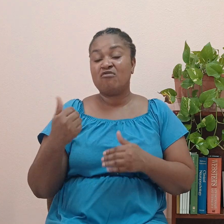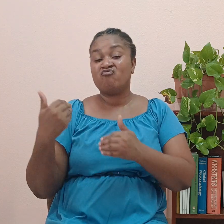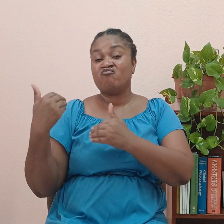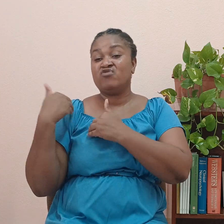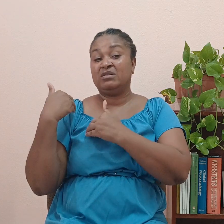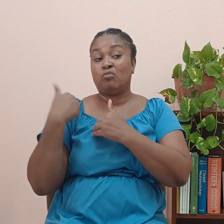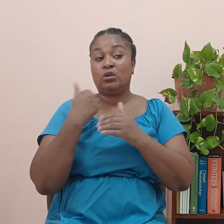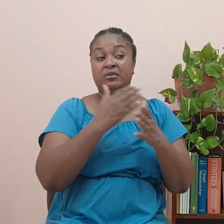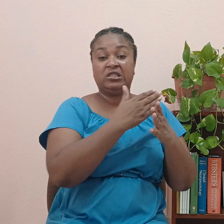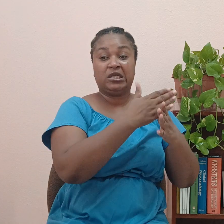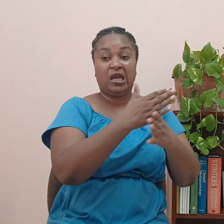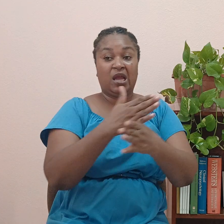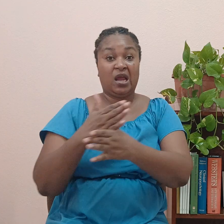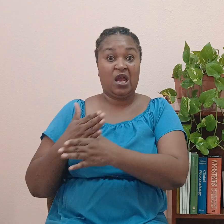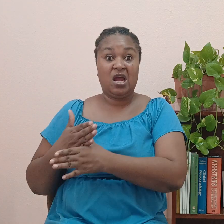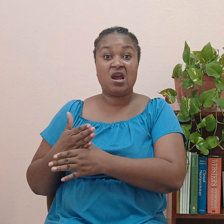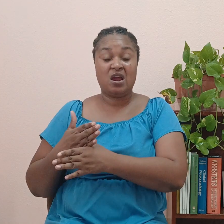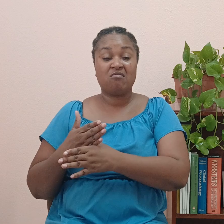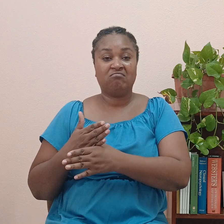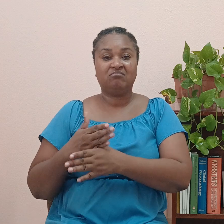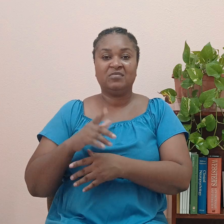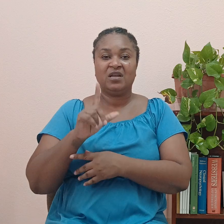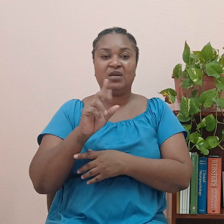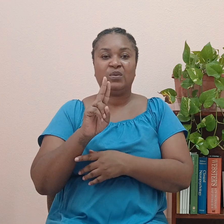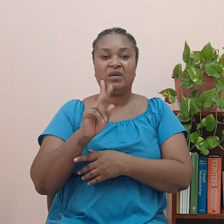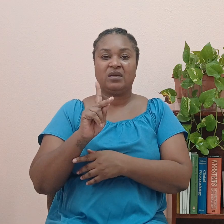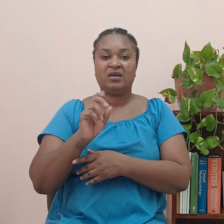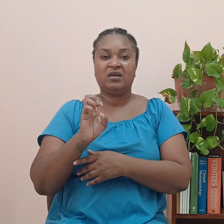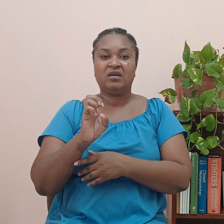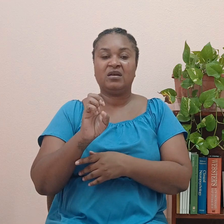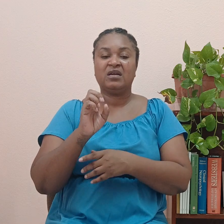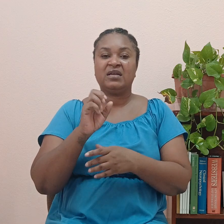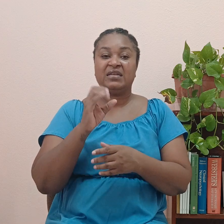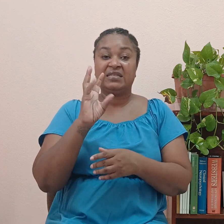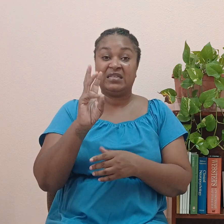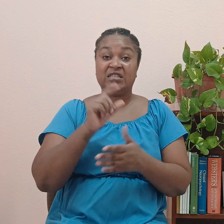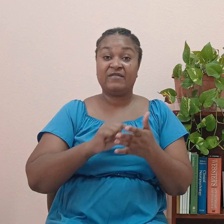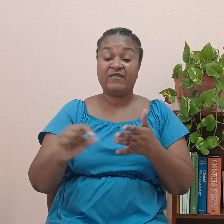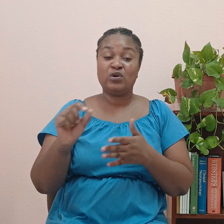sharing, Luke 6 verse 28,